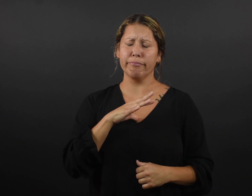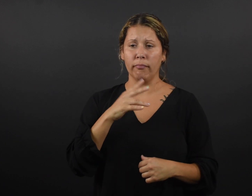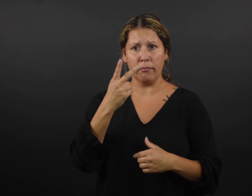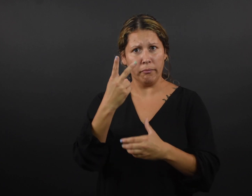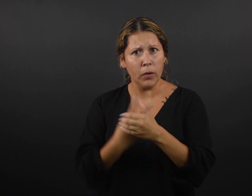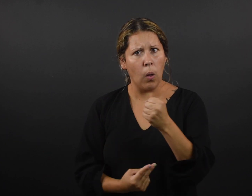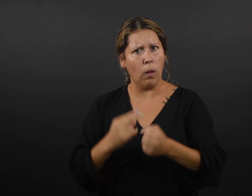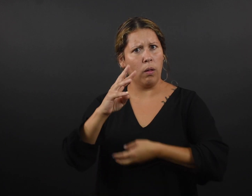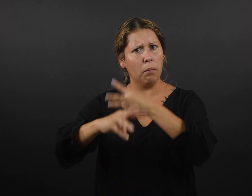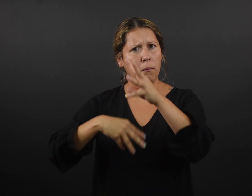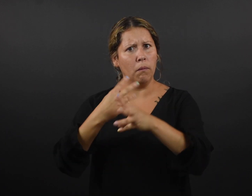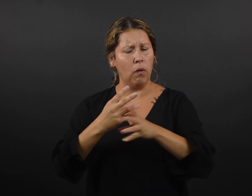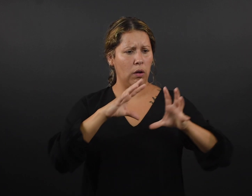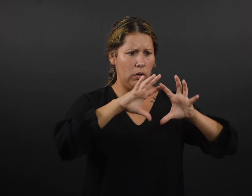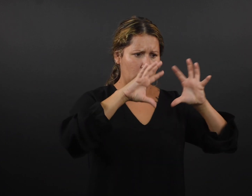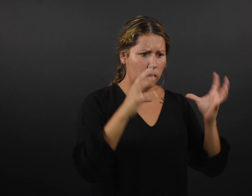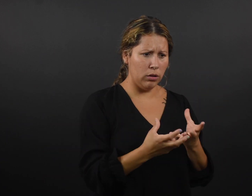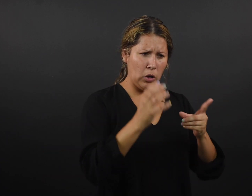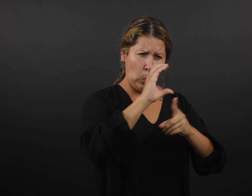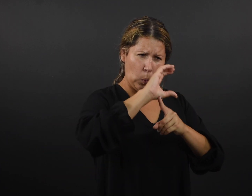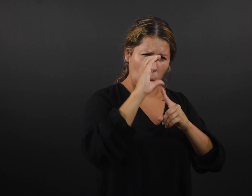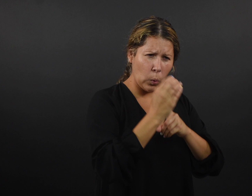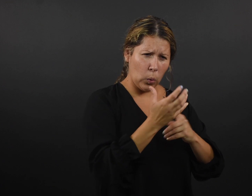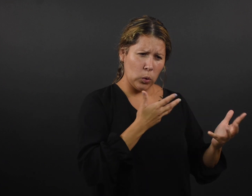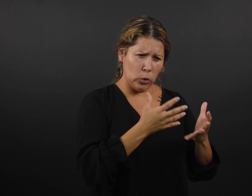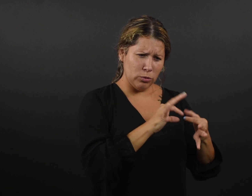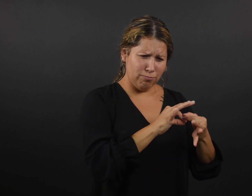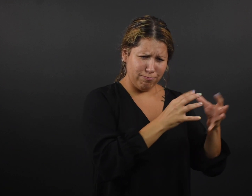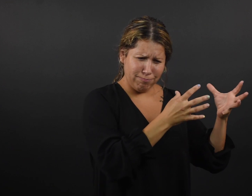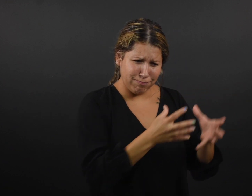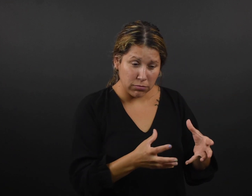from typical support programs for pregnant and lactating mothers.